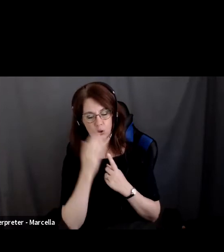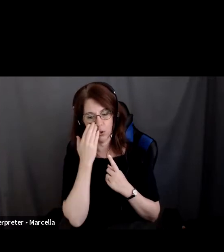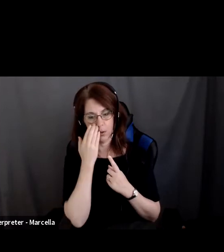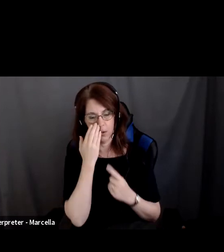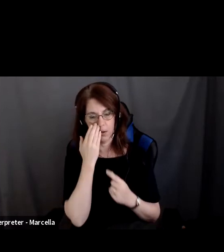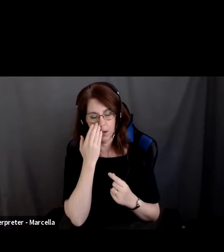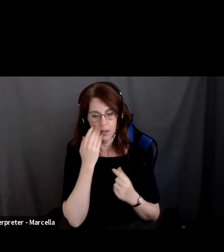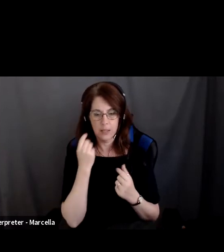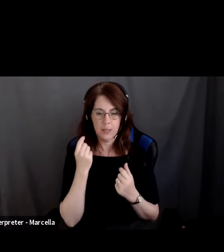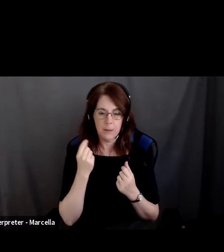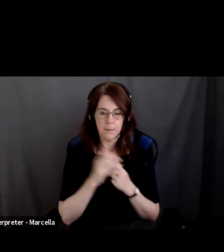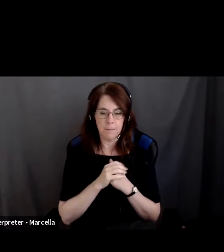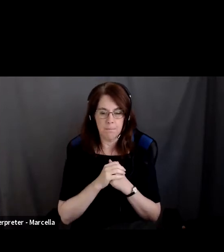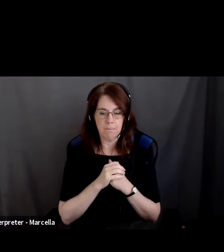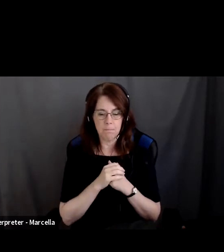where we